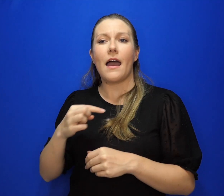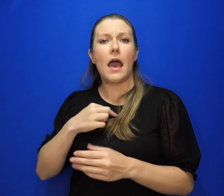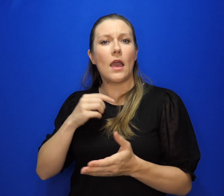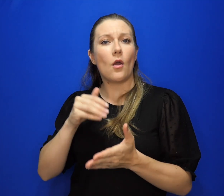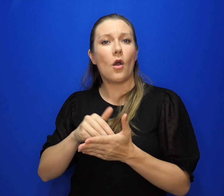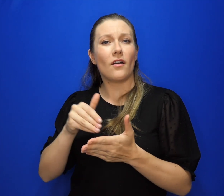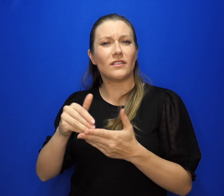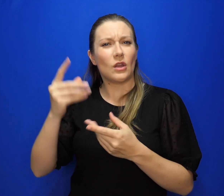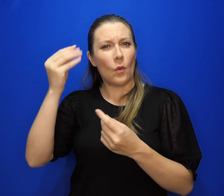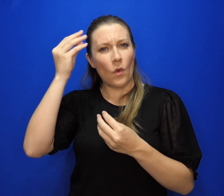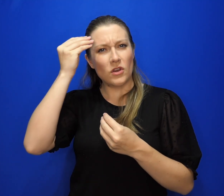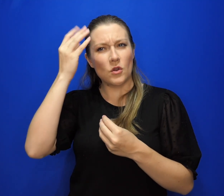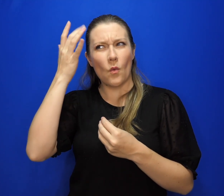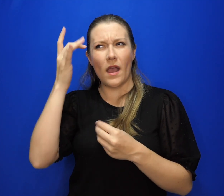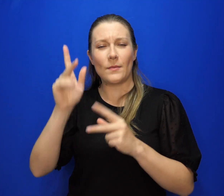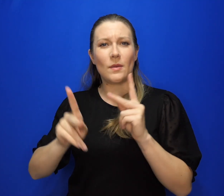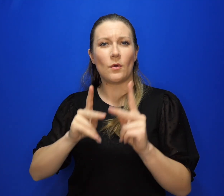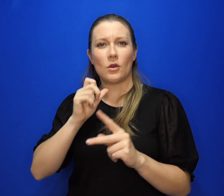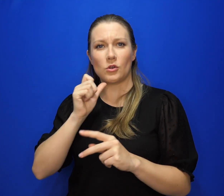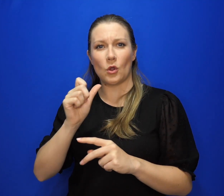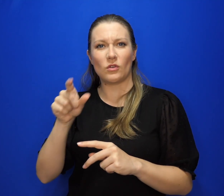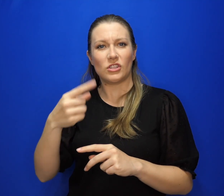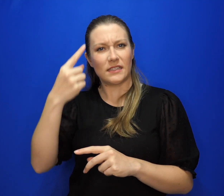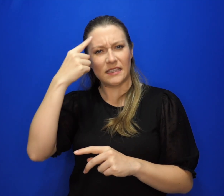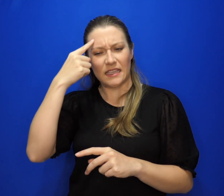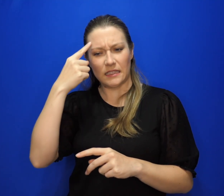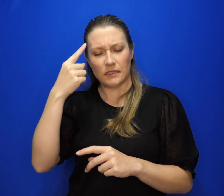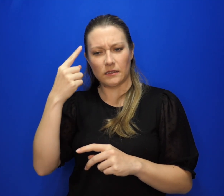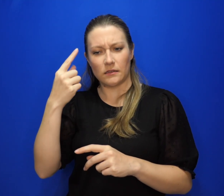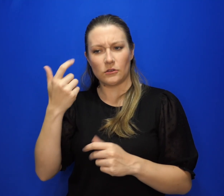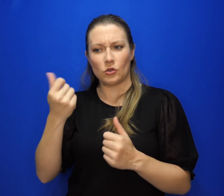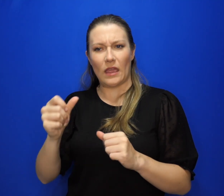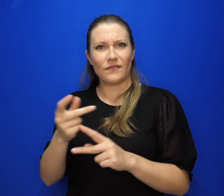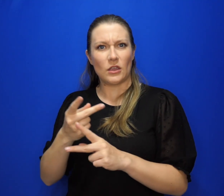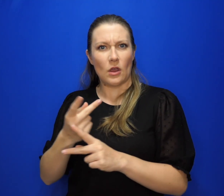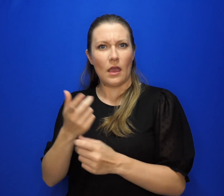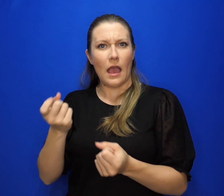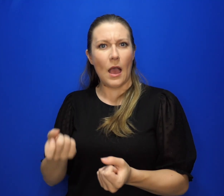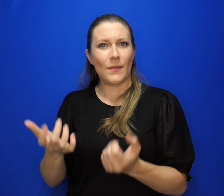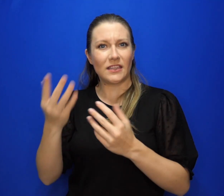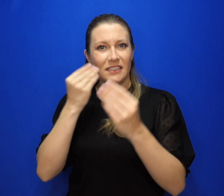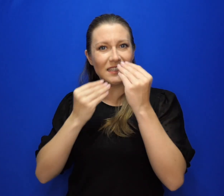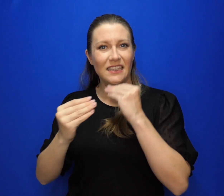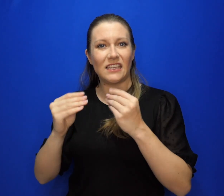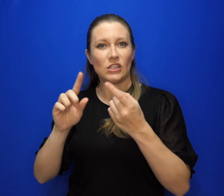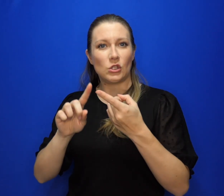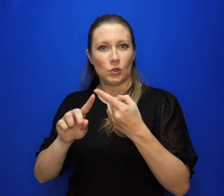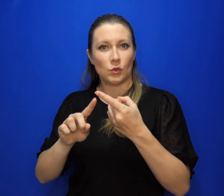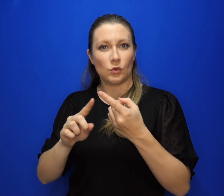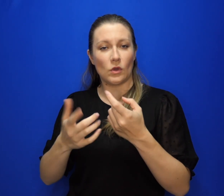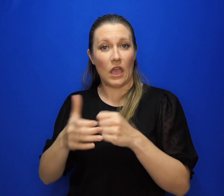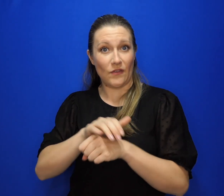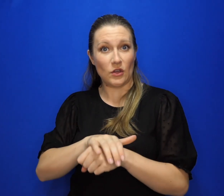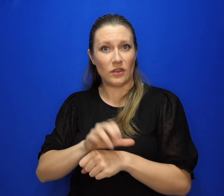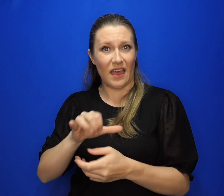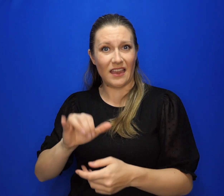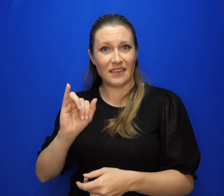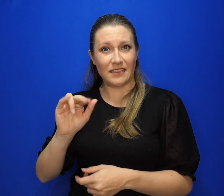wonder why people don't just think, well, I wonder what my carb ratio is here. How much would I have to eat to counteract this? Right. And that should be a